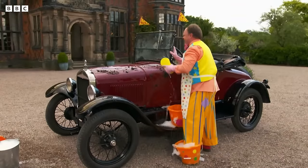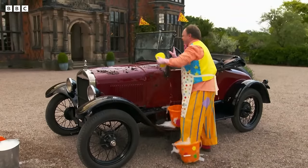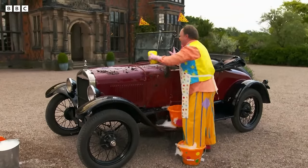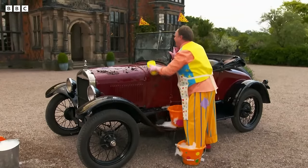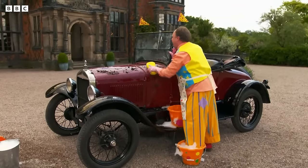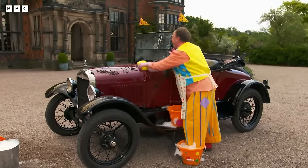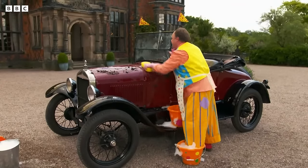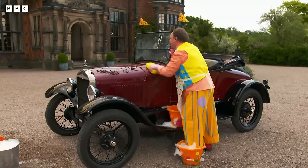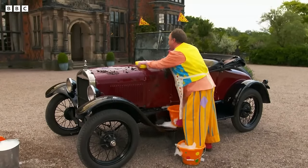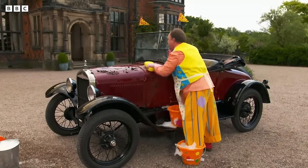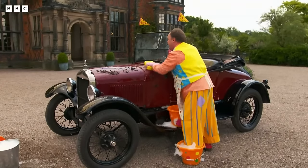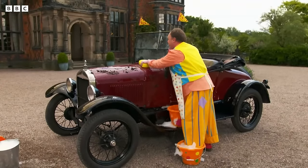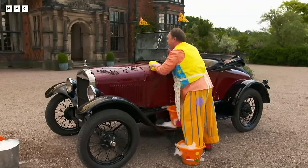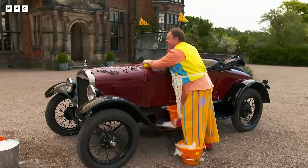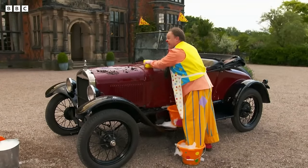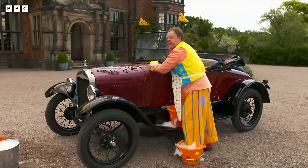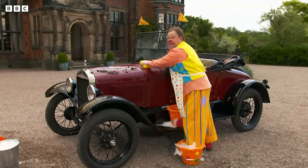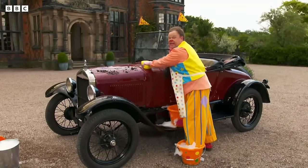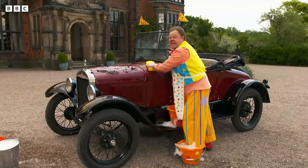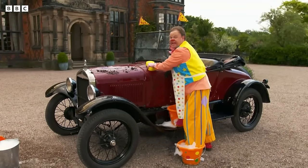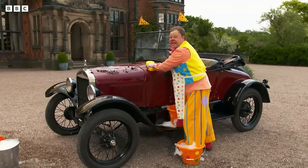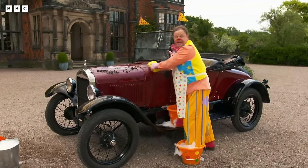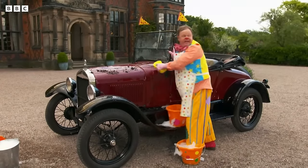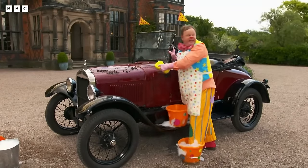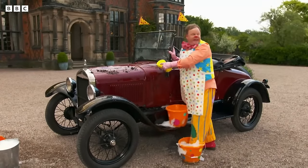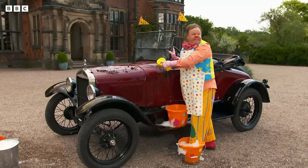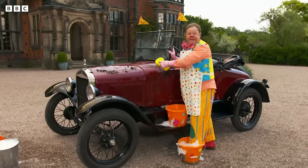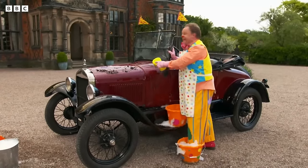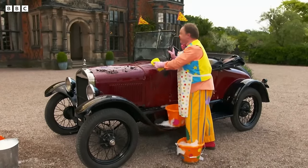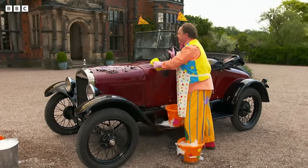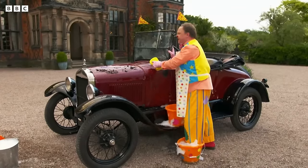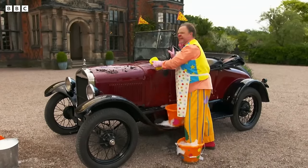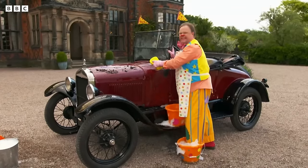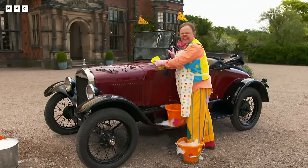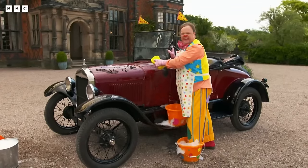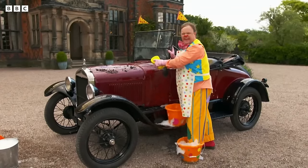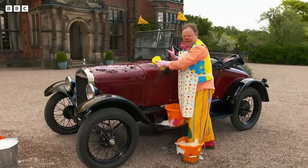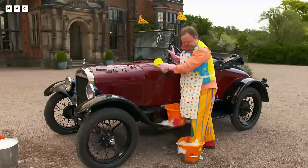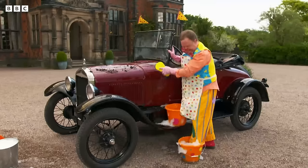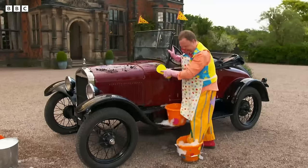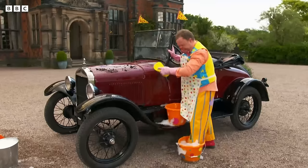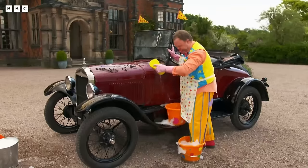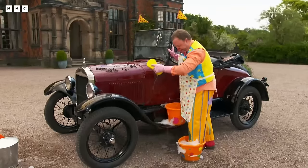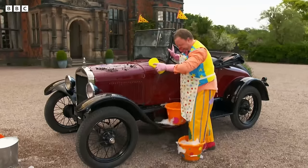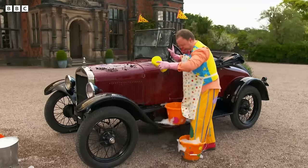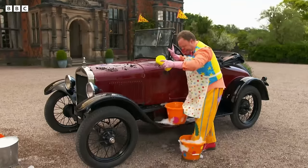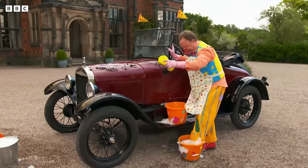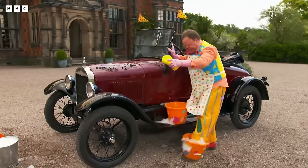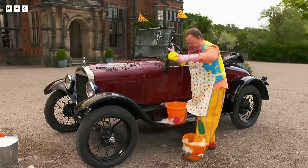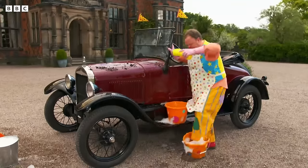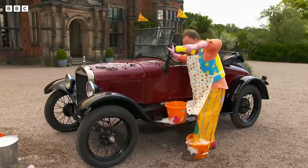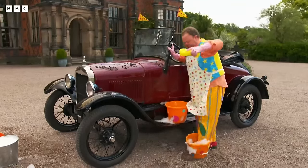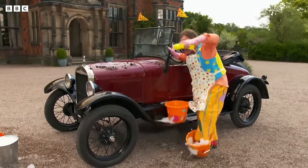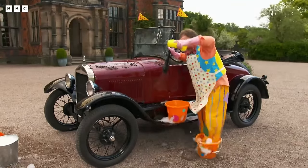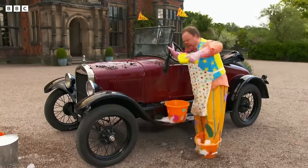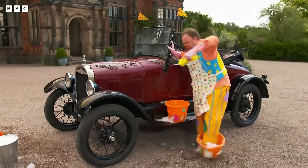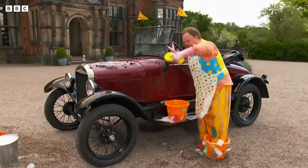Mr. Tumble, your foot's in the bucket. Wait, is it? Yes!